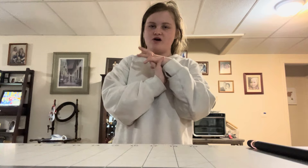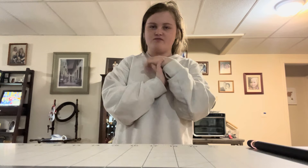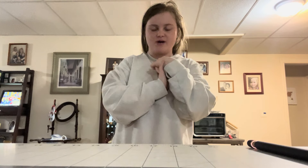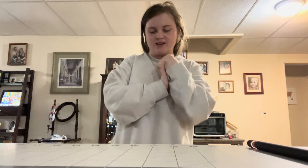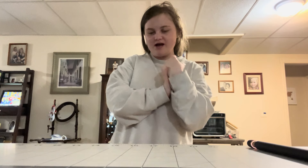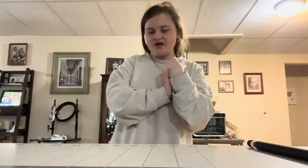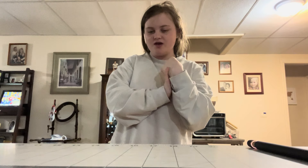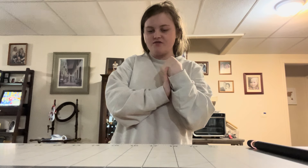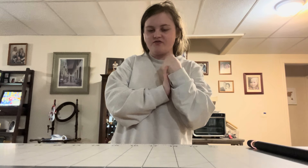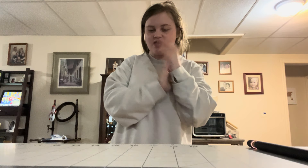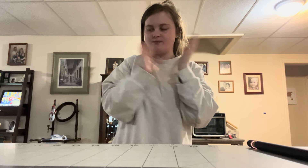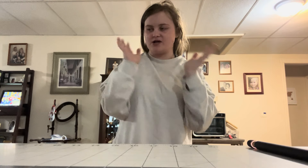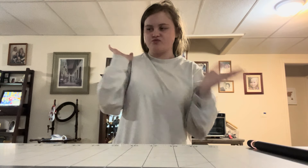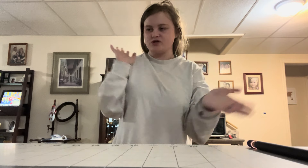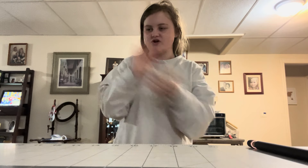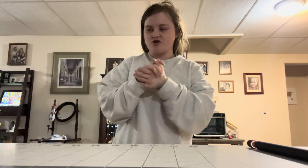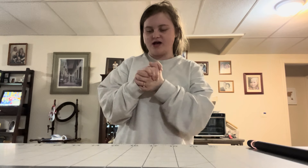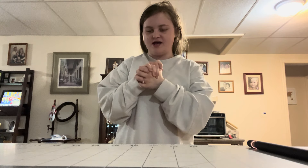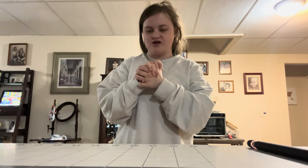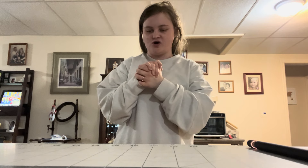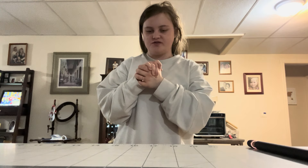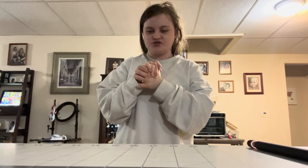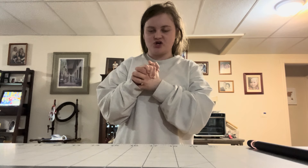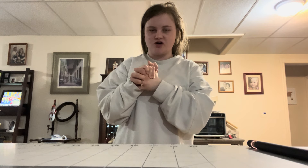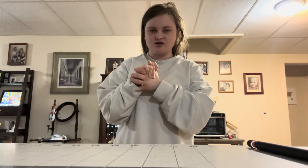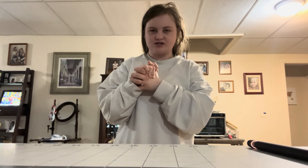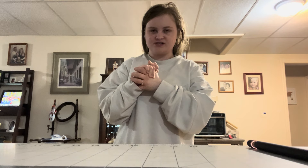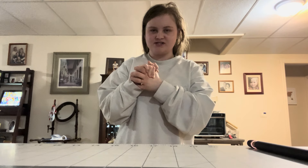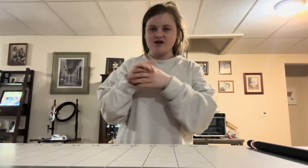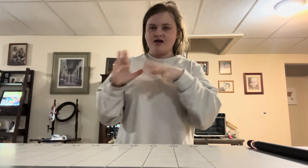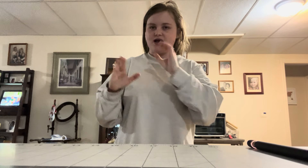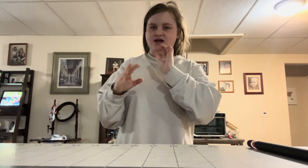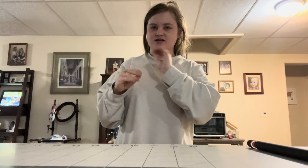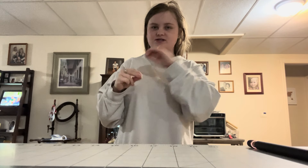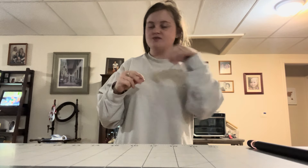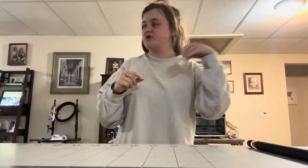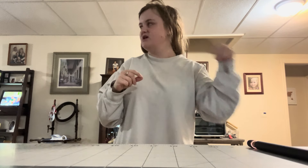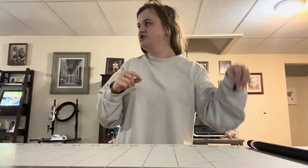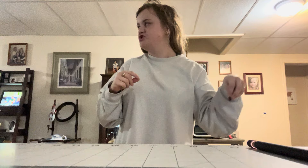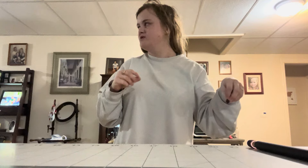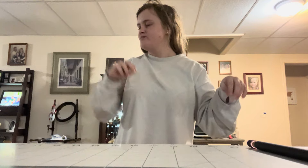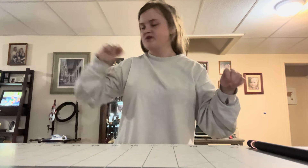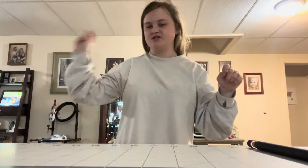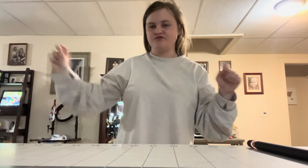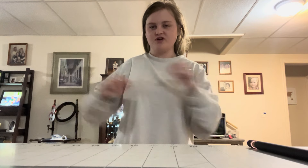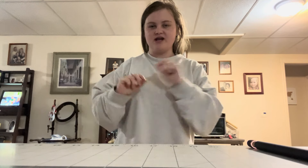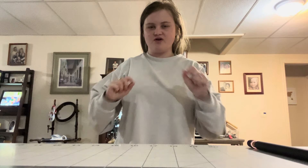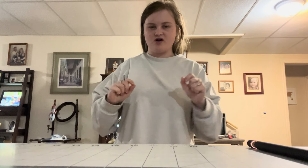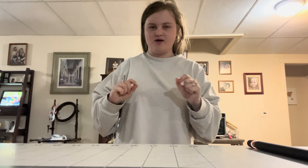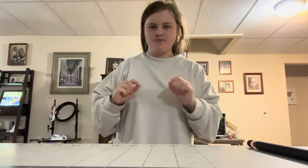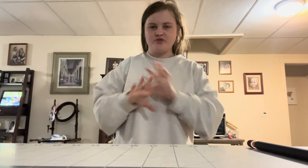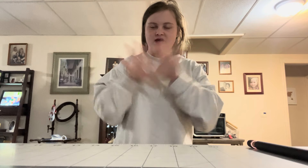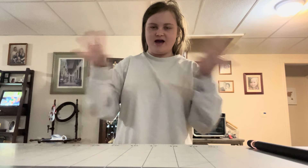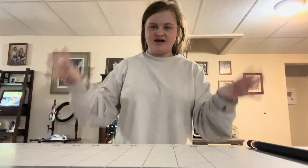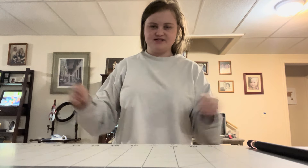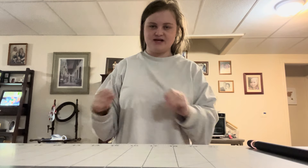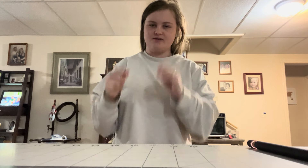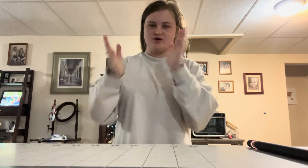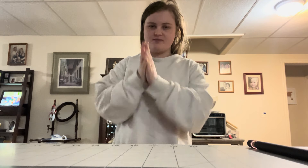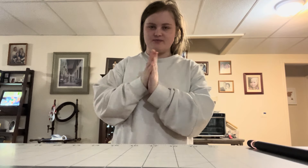my life and my career and all the songs. And it's gonna be each different era at a time of my